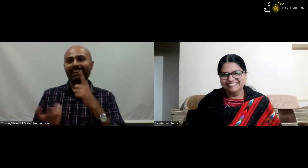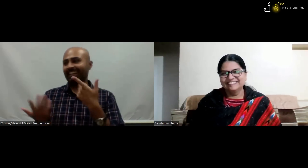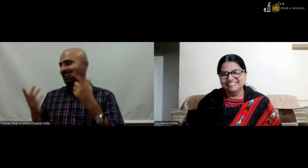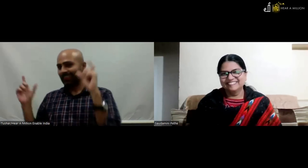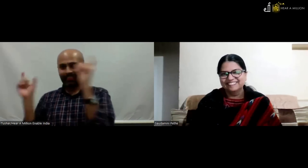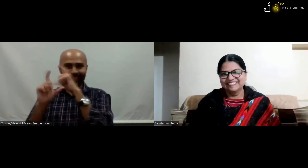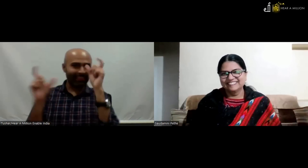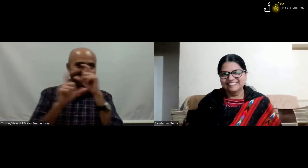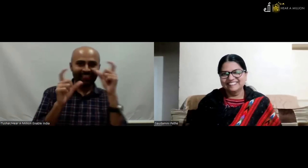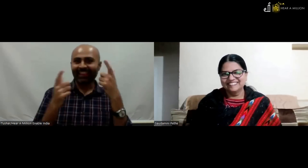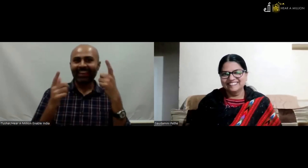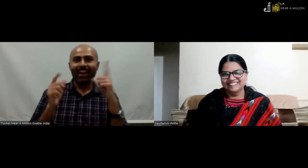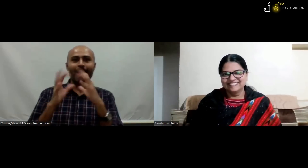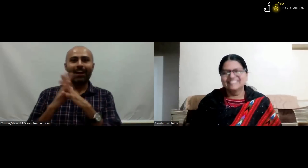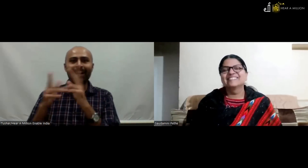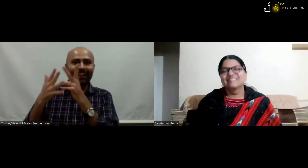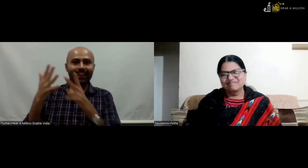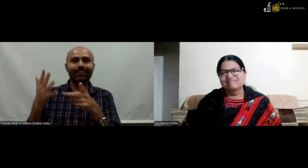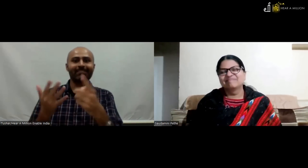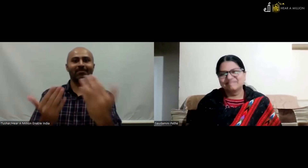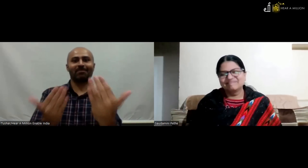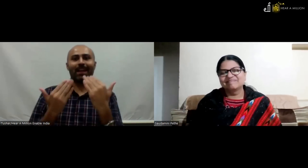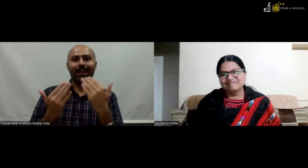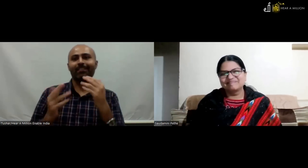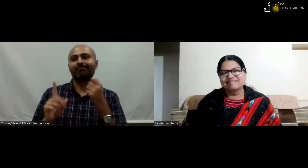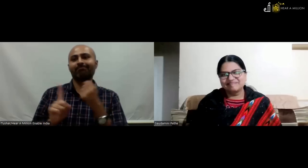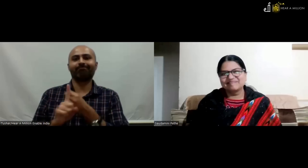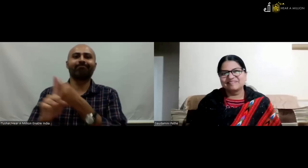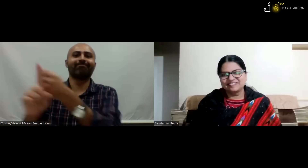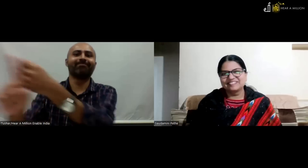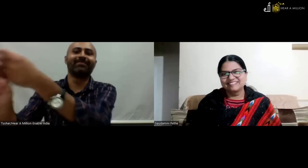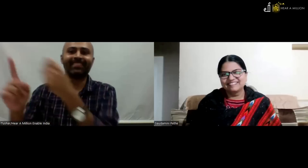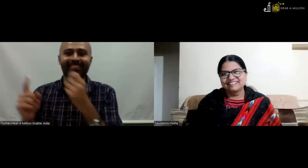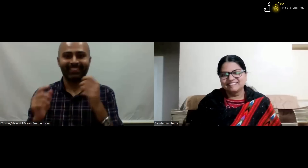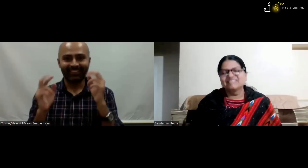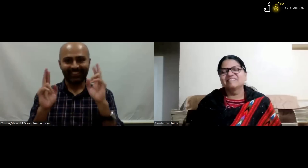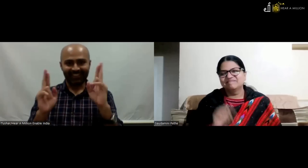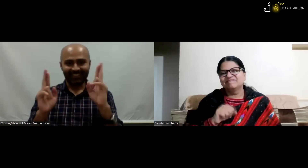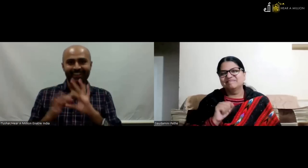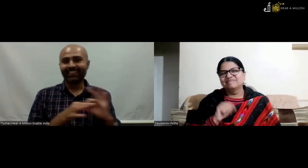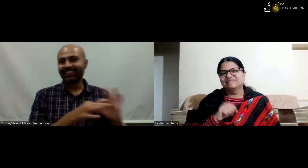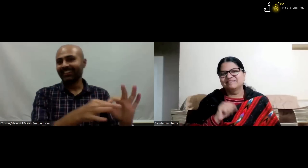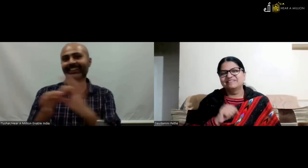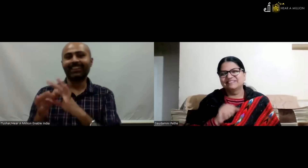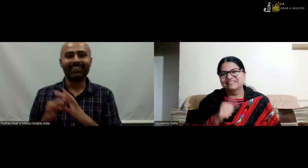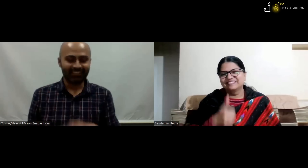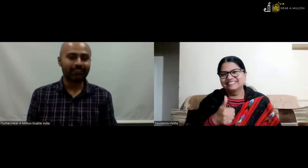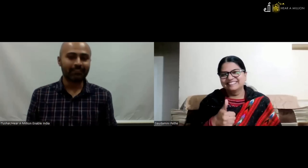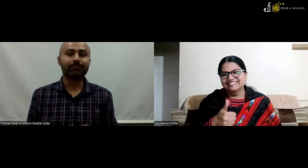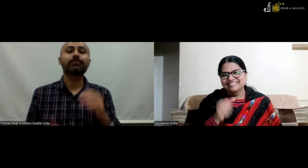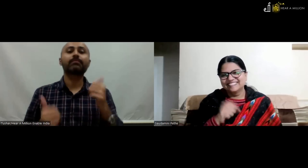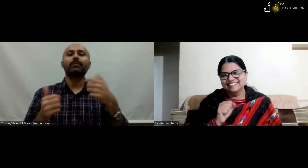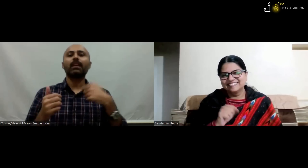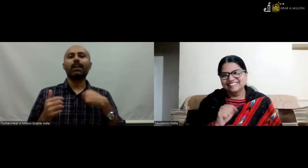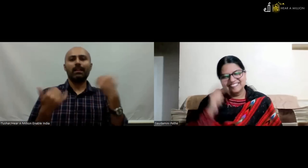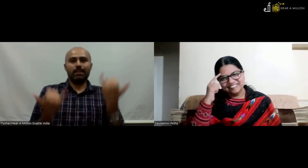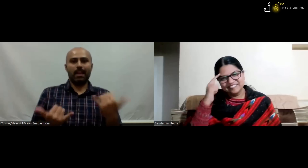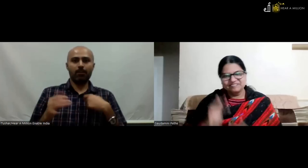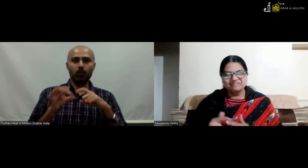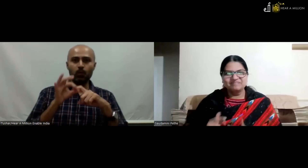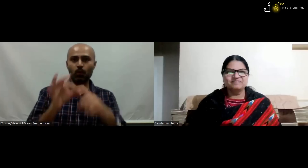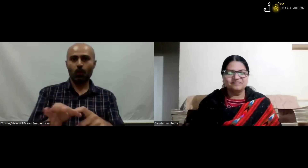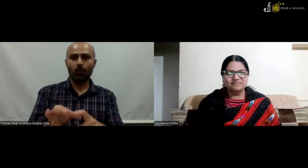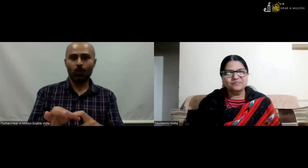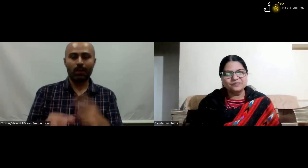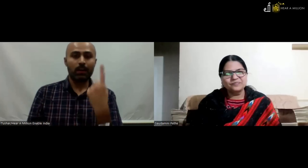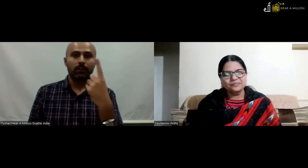would like to have you, deaf people, they have the issues and they have concerns. So you would be the right person to